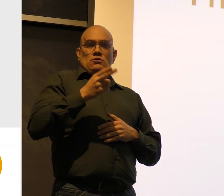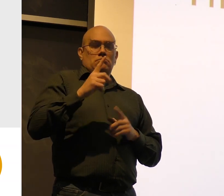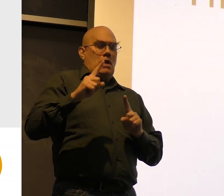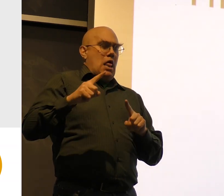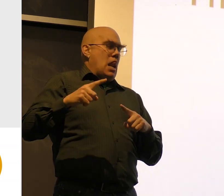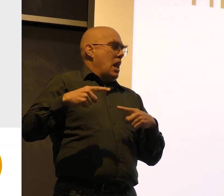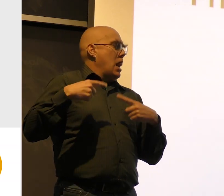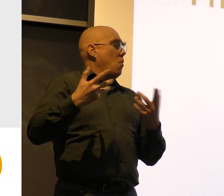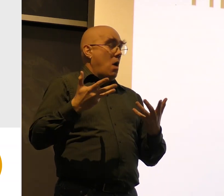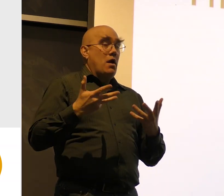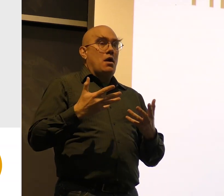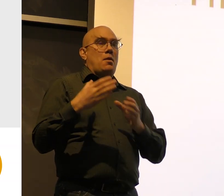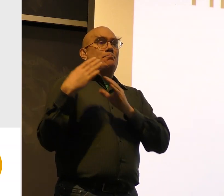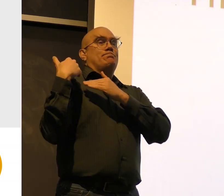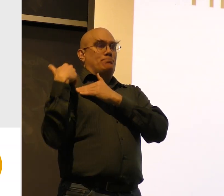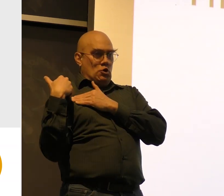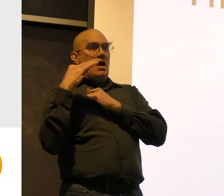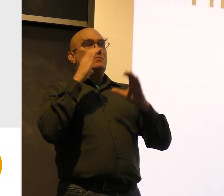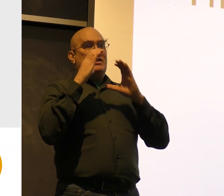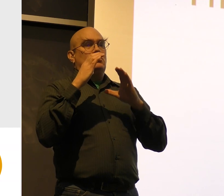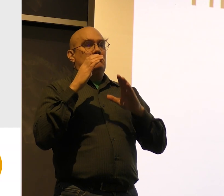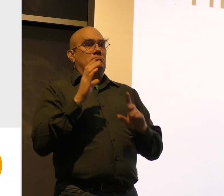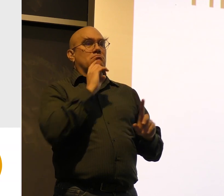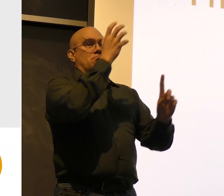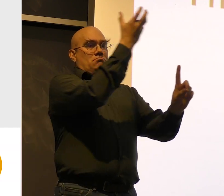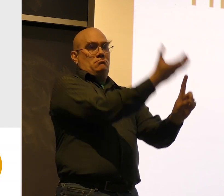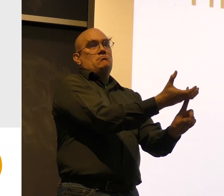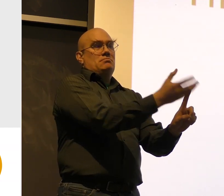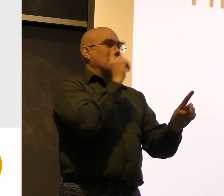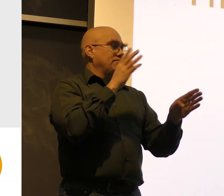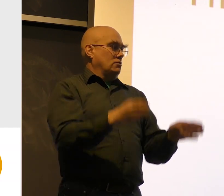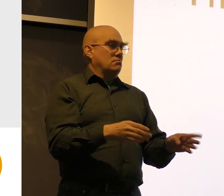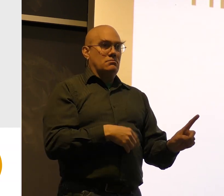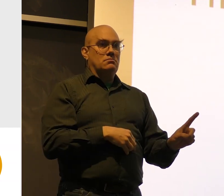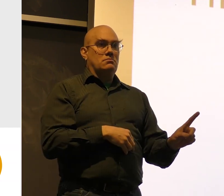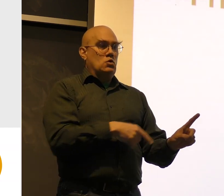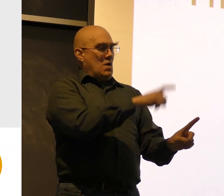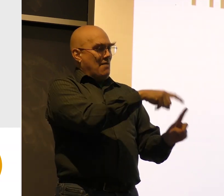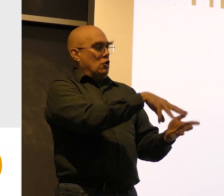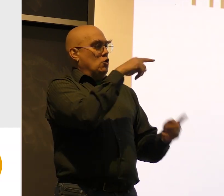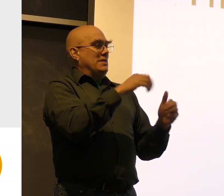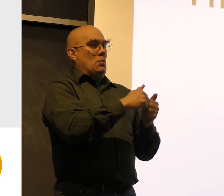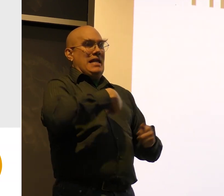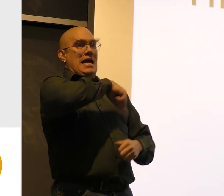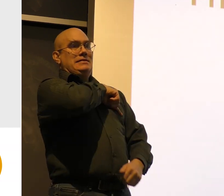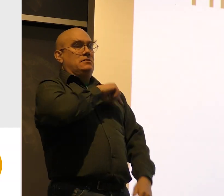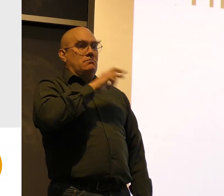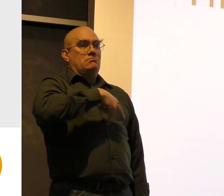throughout, millennial with deaf history, is that the burden of communication traditionally falls on the deaf person. You gotta learn